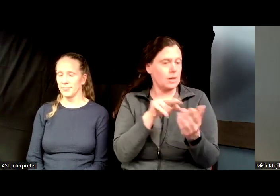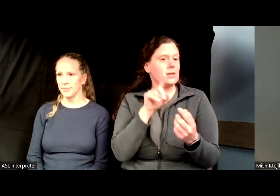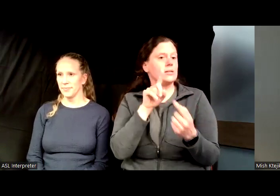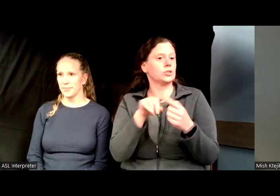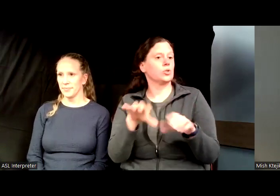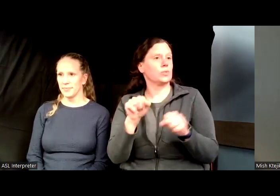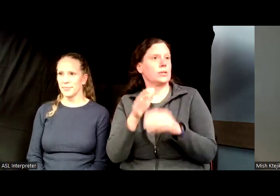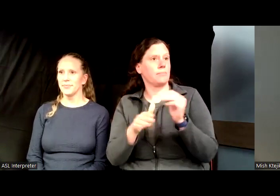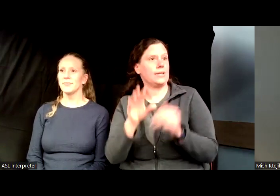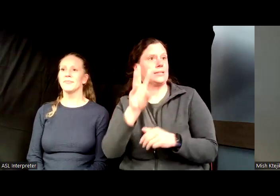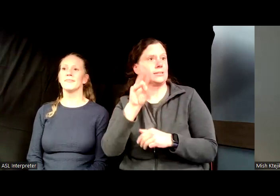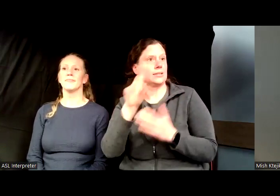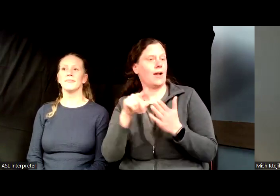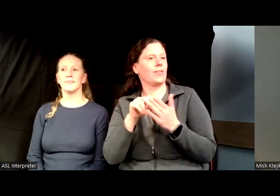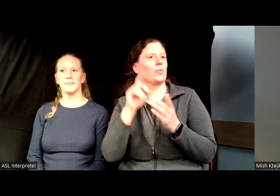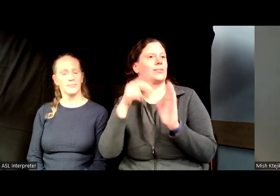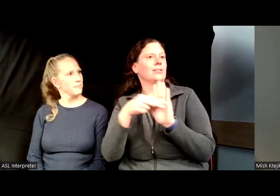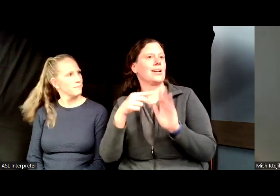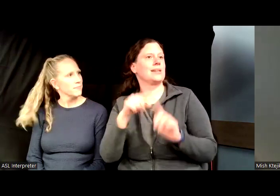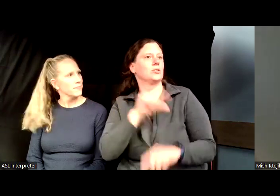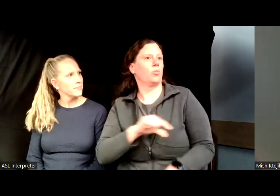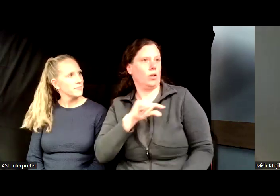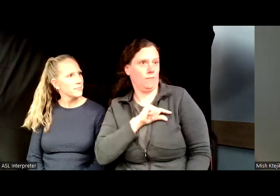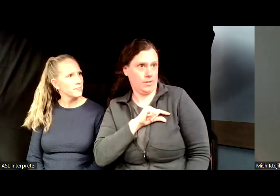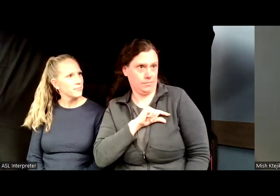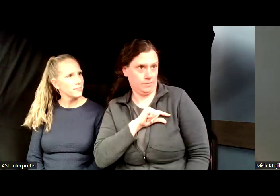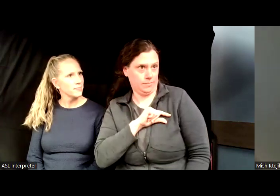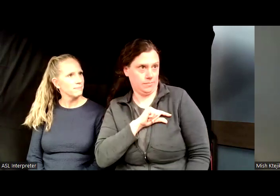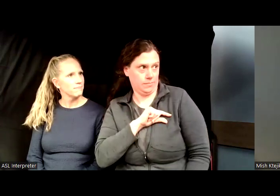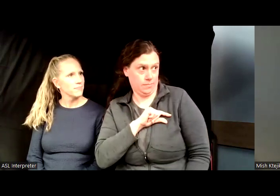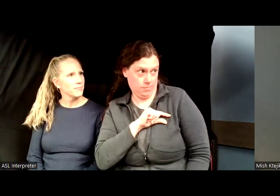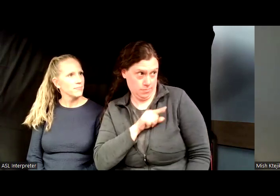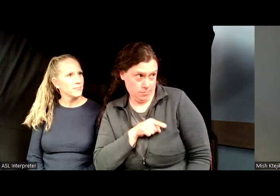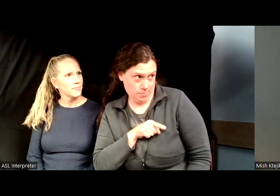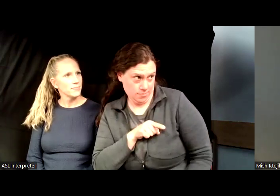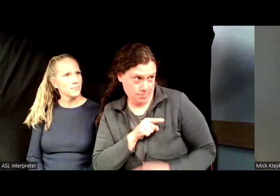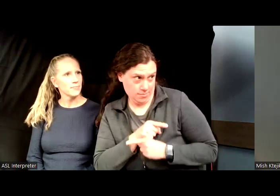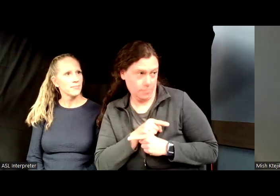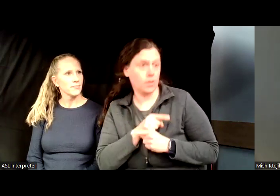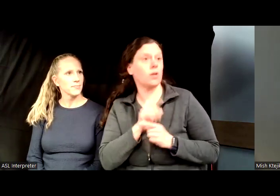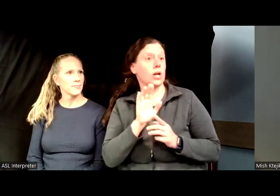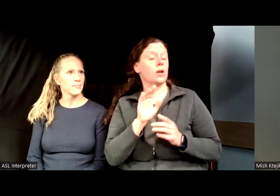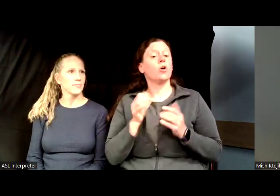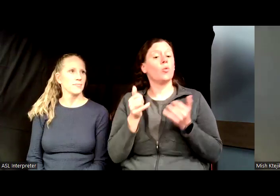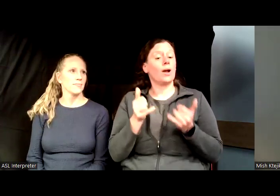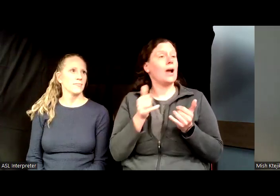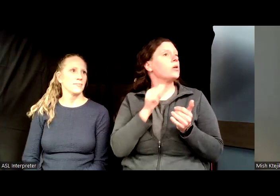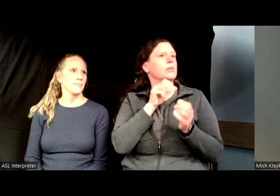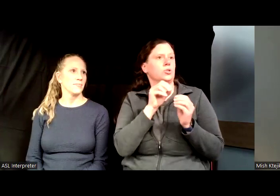register until you take the 60 hours, and then you are labeled as